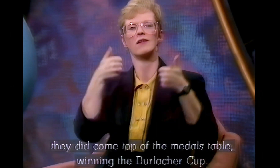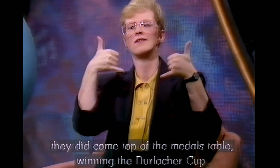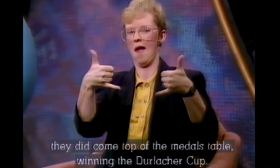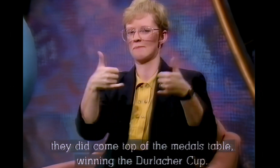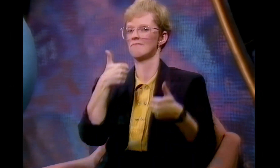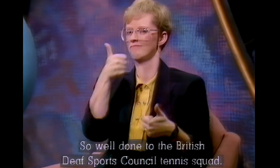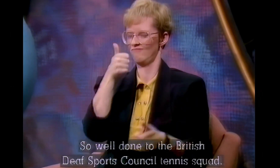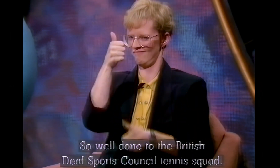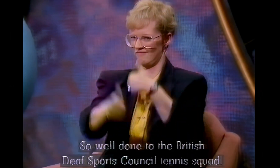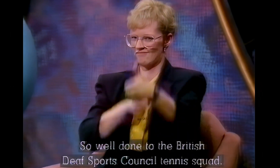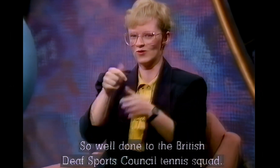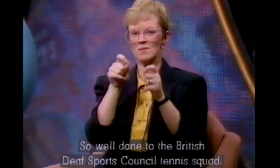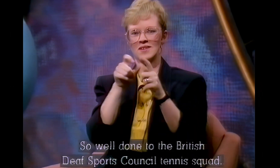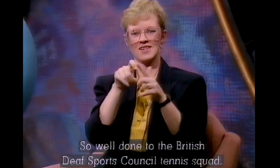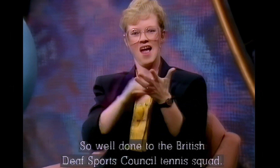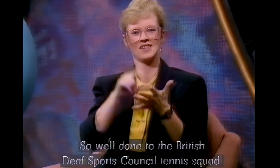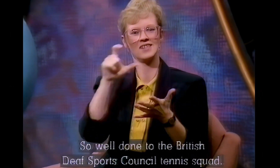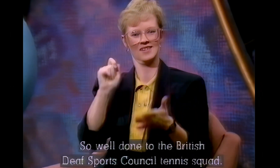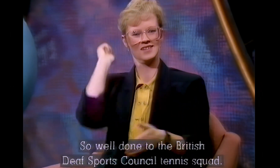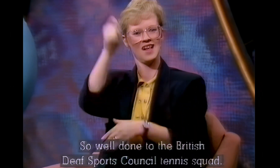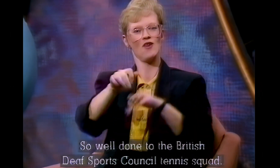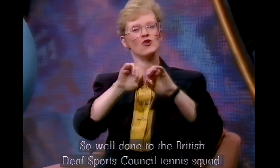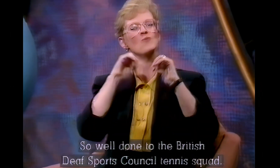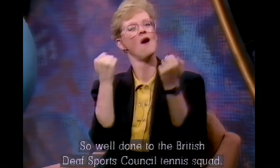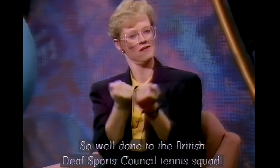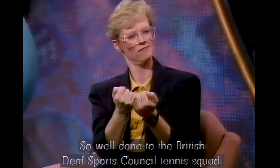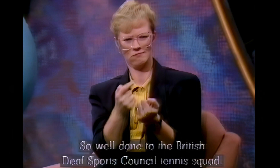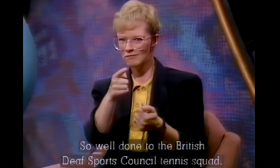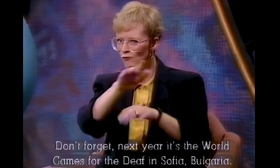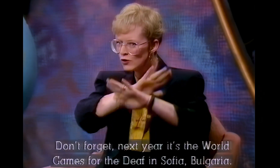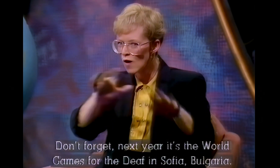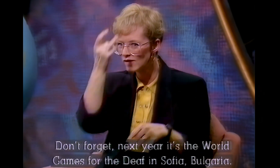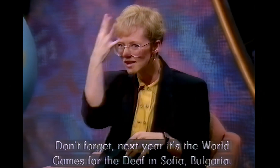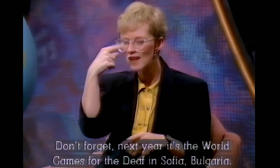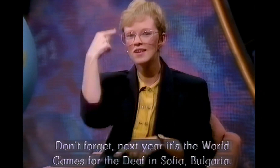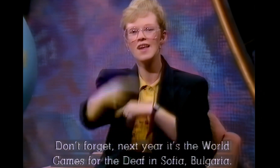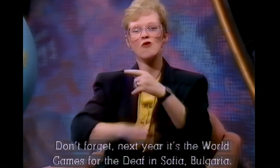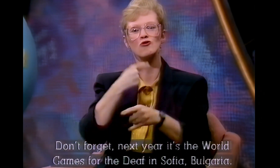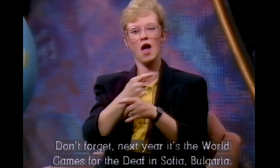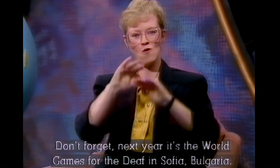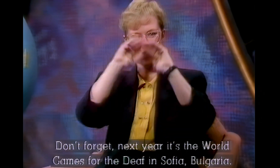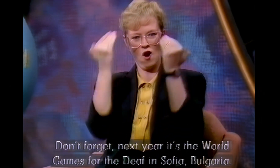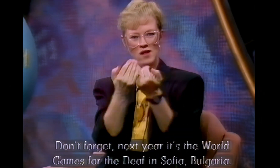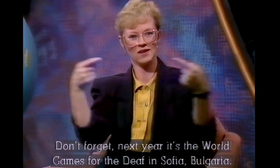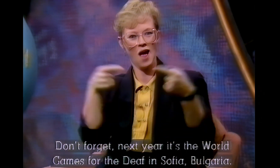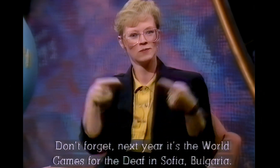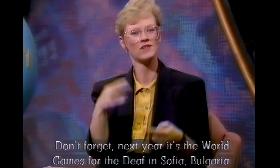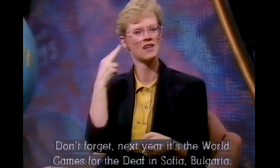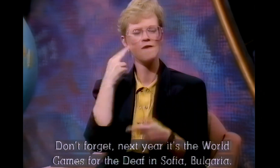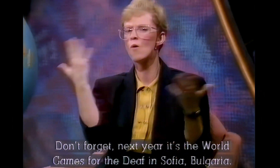So well done to the British Deaf Sports Council tennis squad. Don't forget, next year it's the World Games for the Deaf in